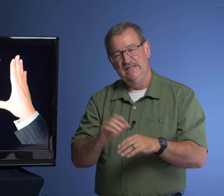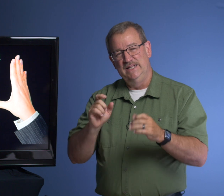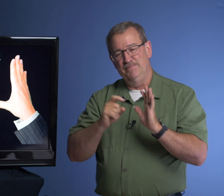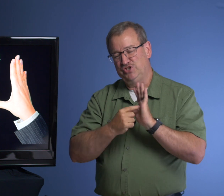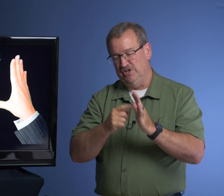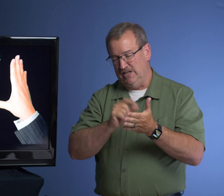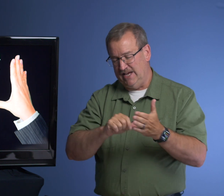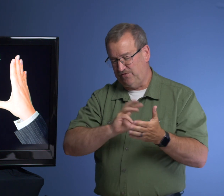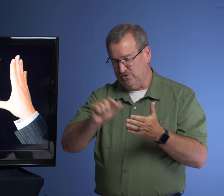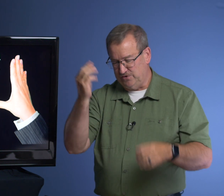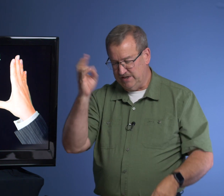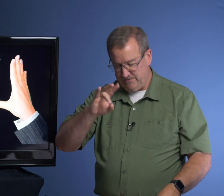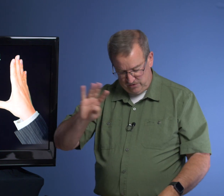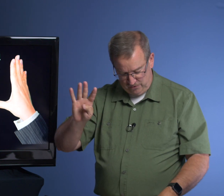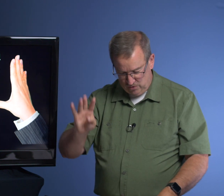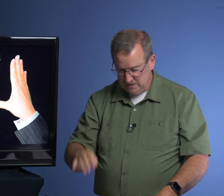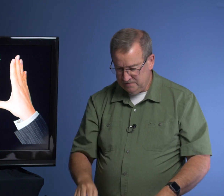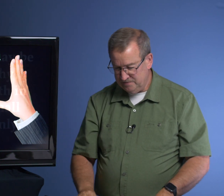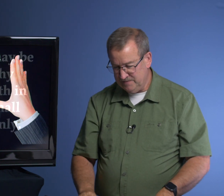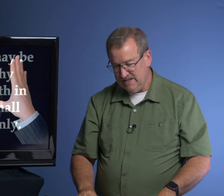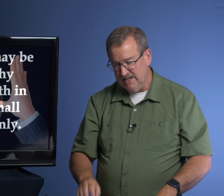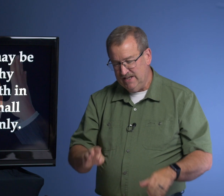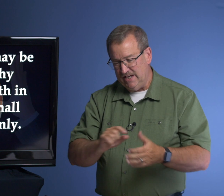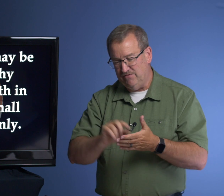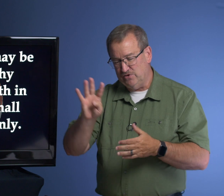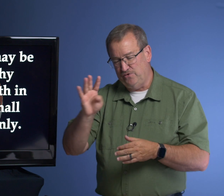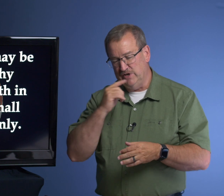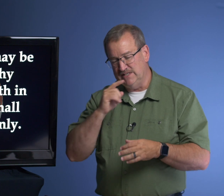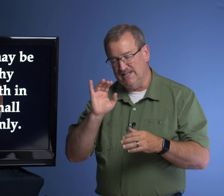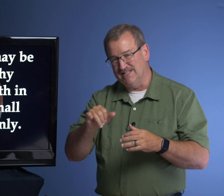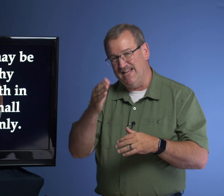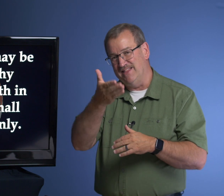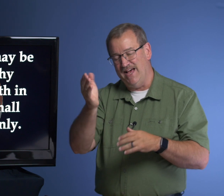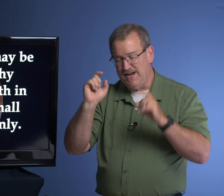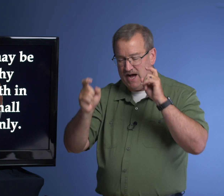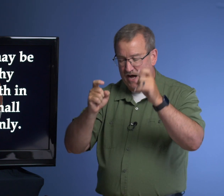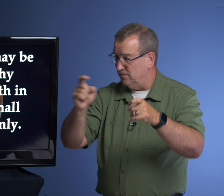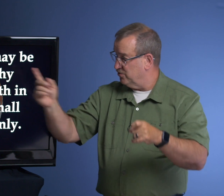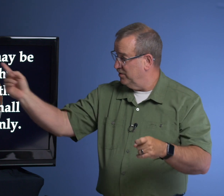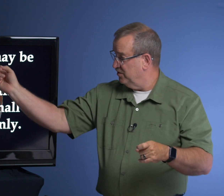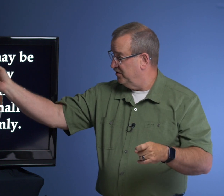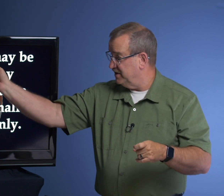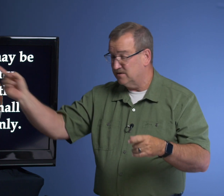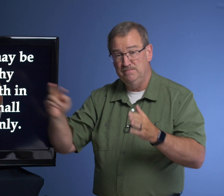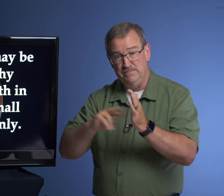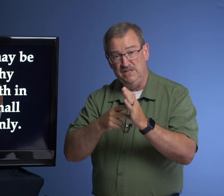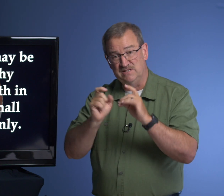Let me show you the last verse for today, verse 4. In verse 4, he says, that thine alms, remember, this means